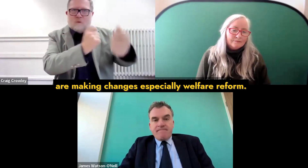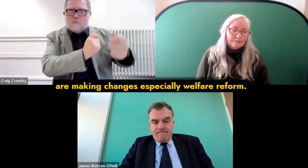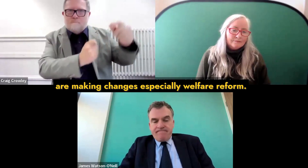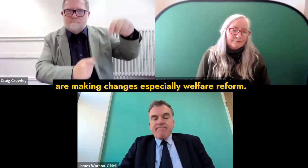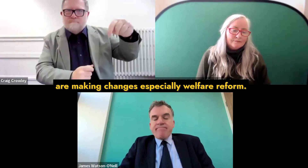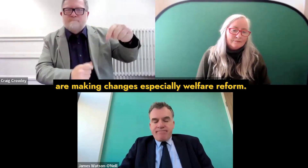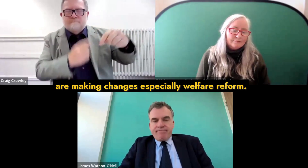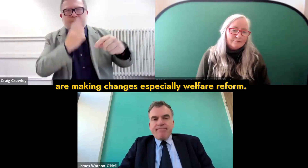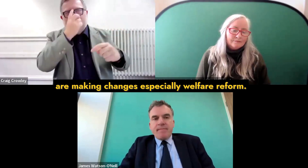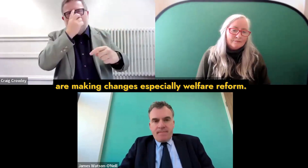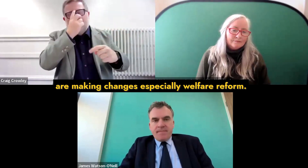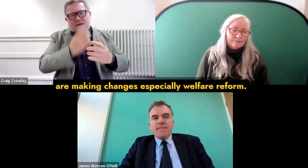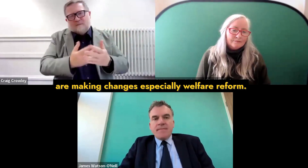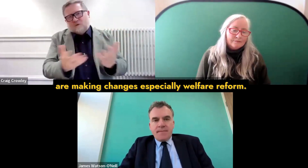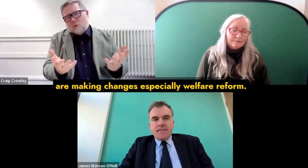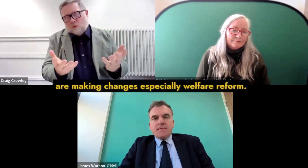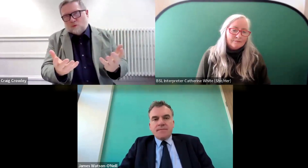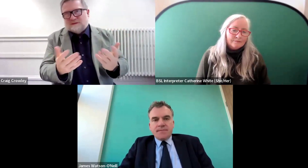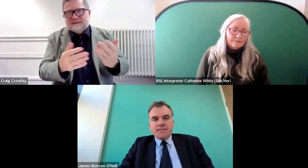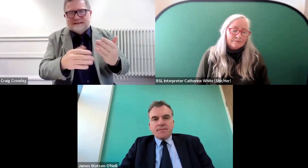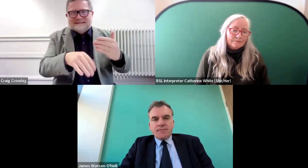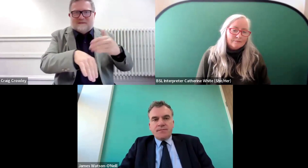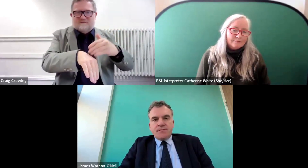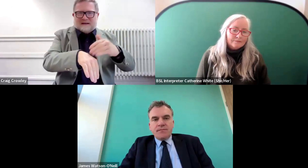especially welfare reform.